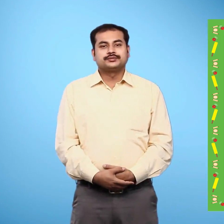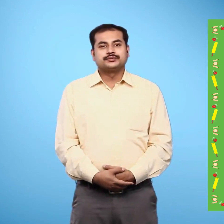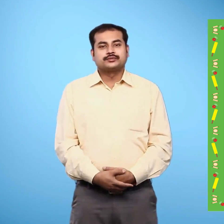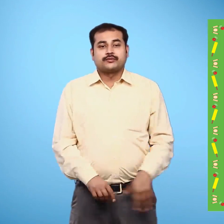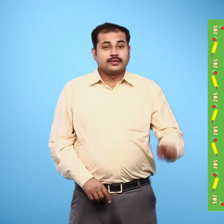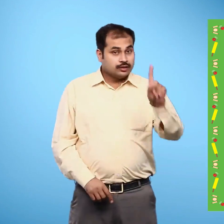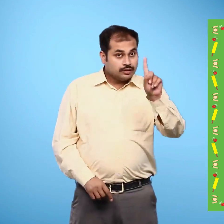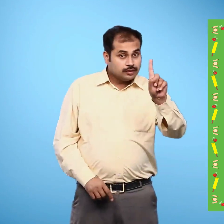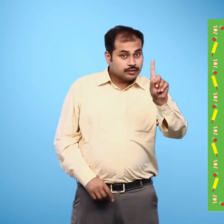1.